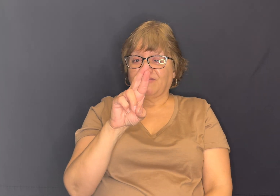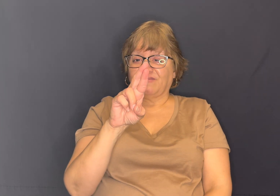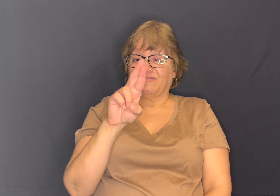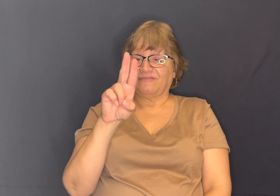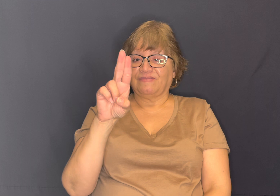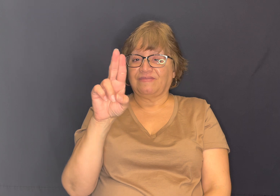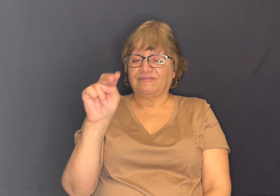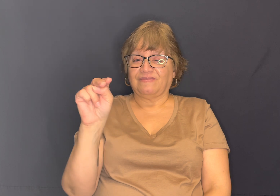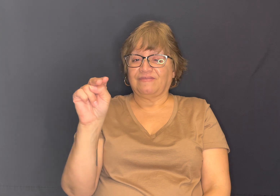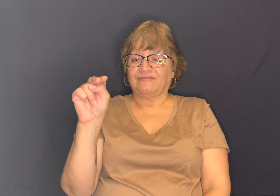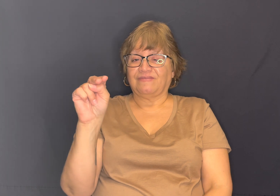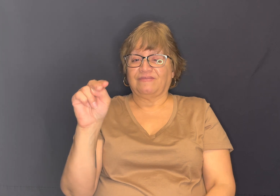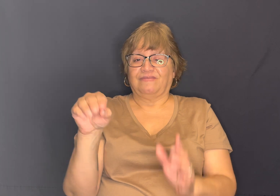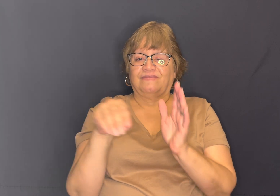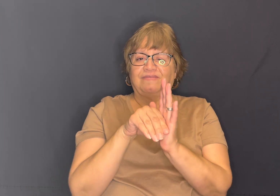Do you know what that spells?